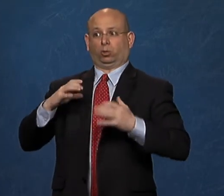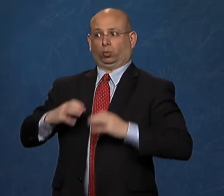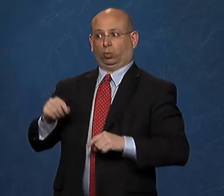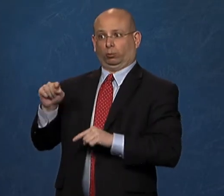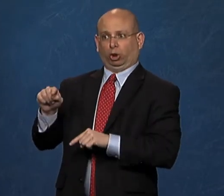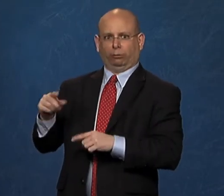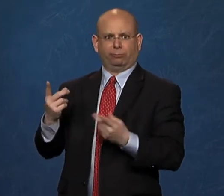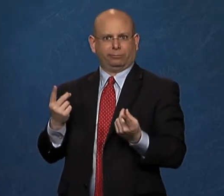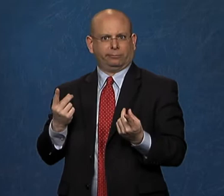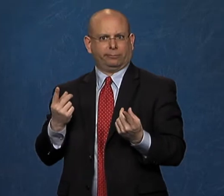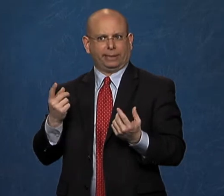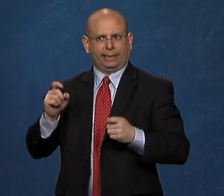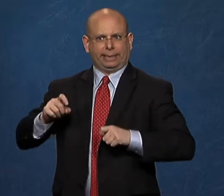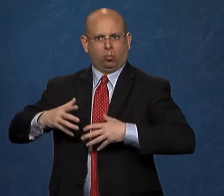As you see here on this slide,